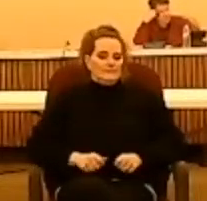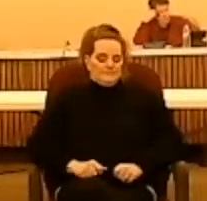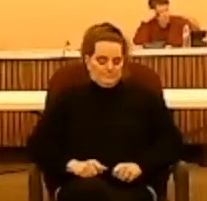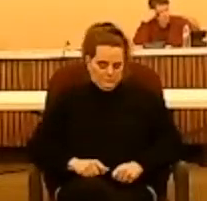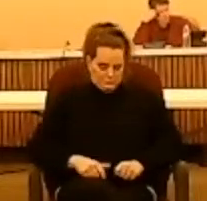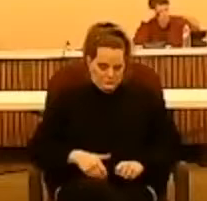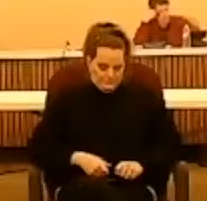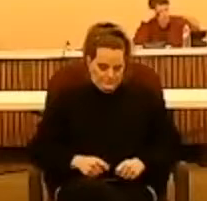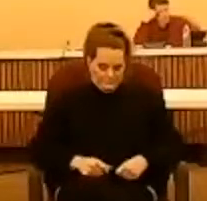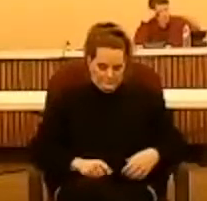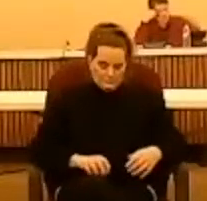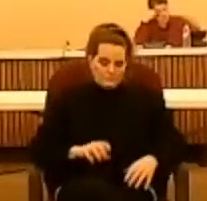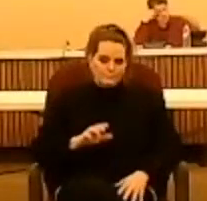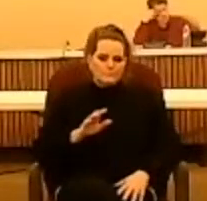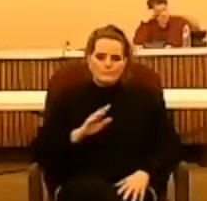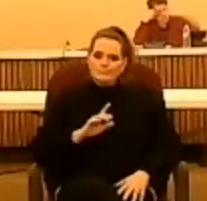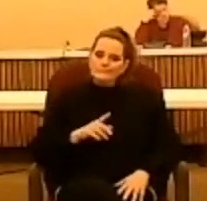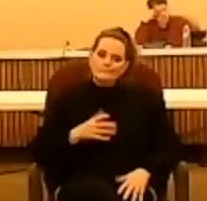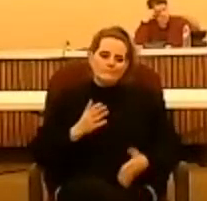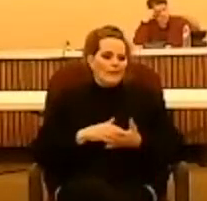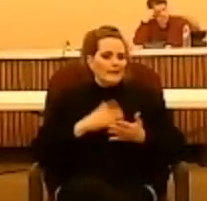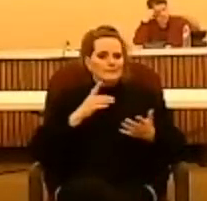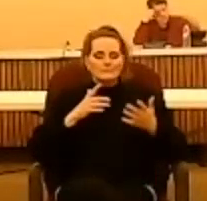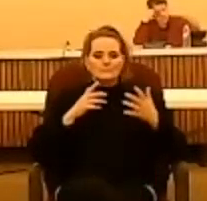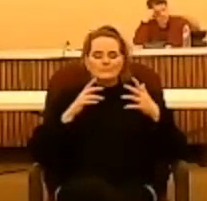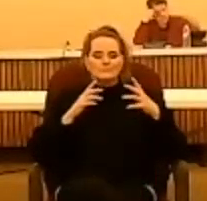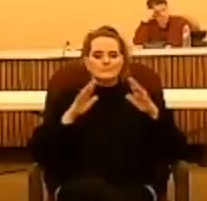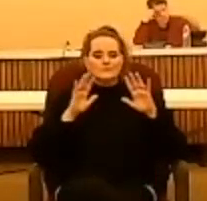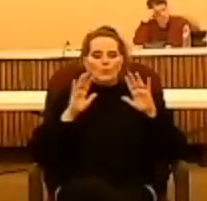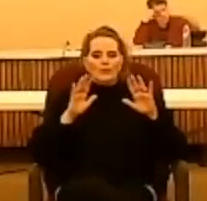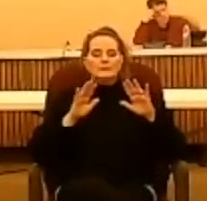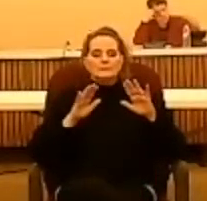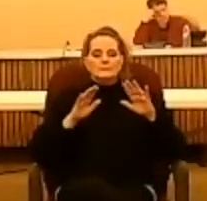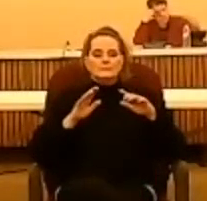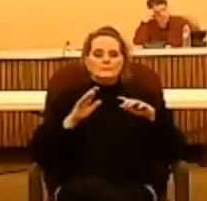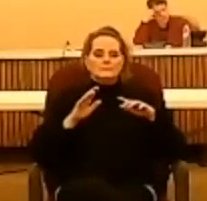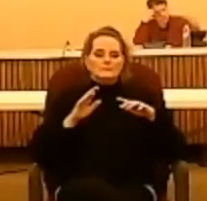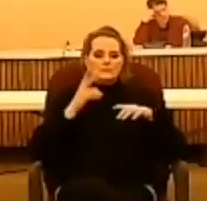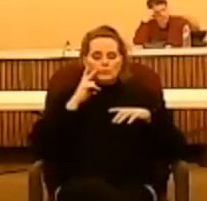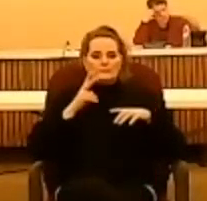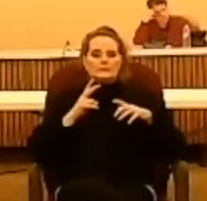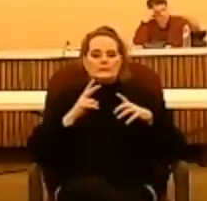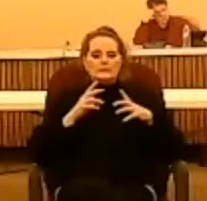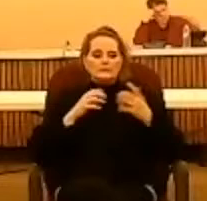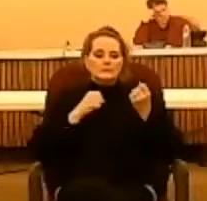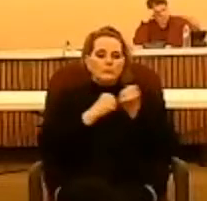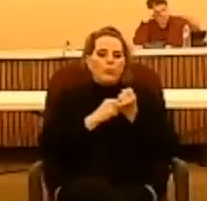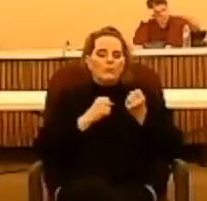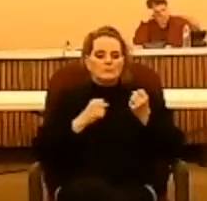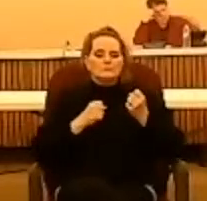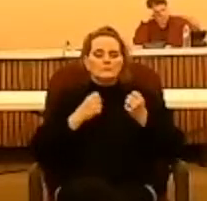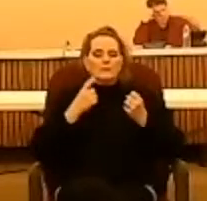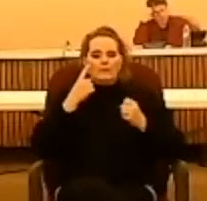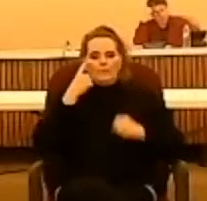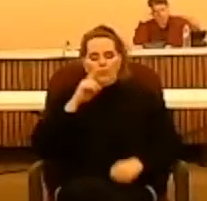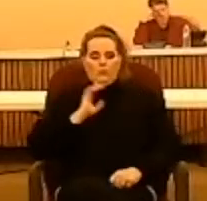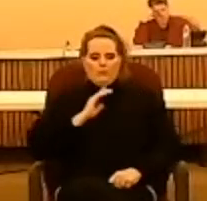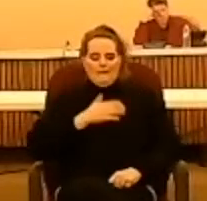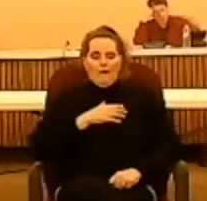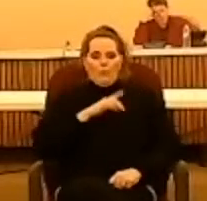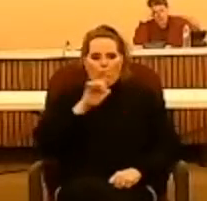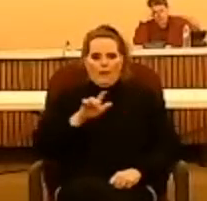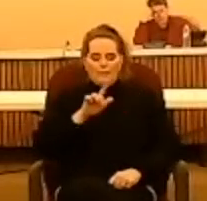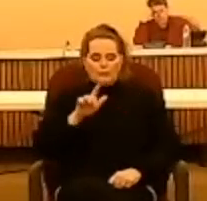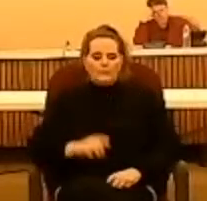You know, it's great to see, helps our library put on events, acquire additional material,